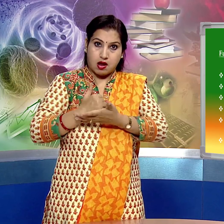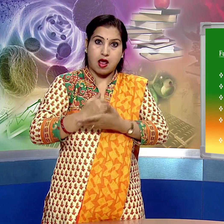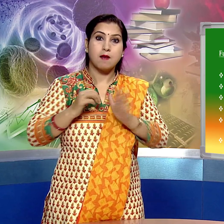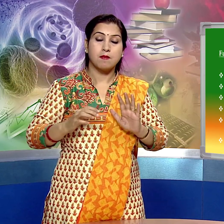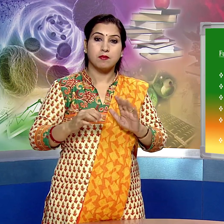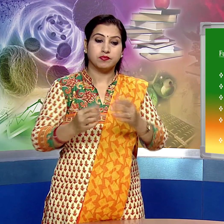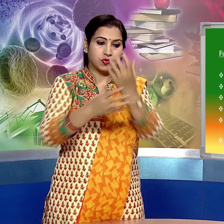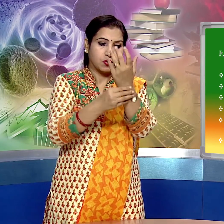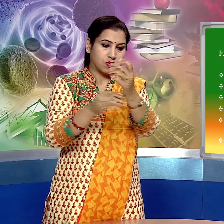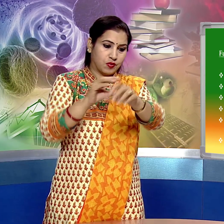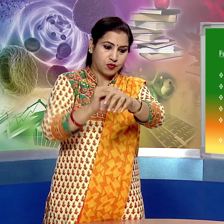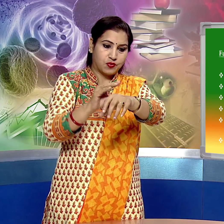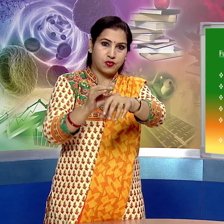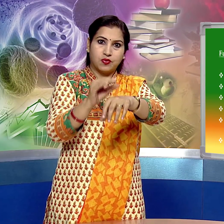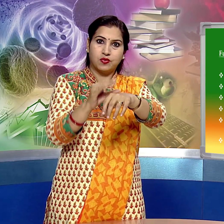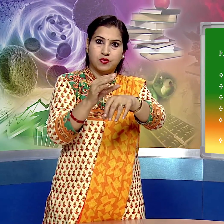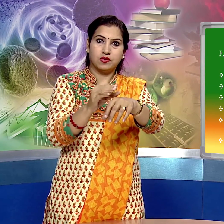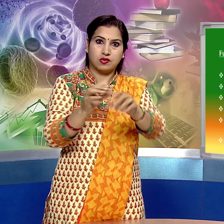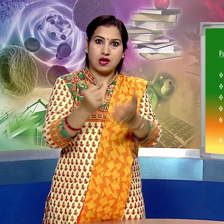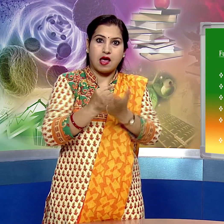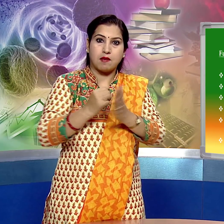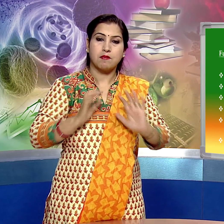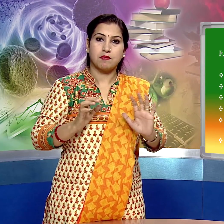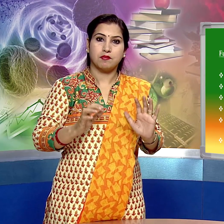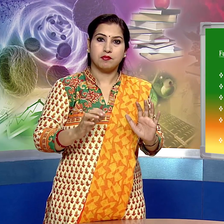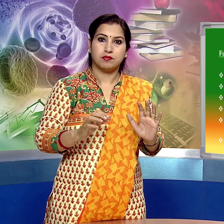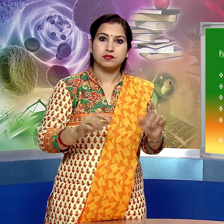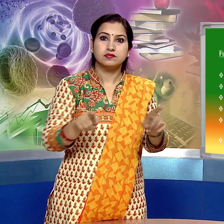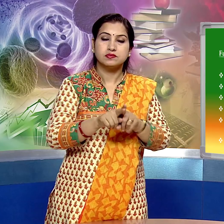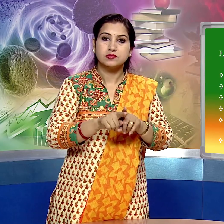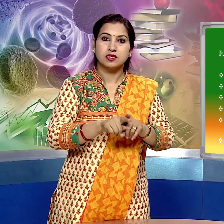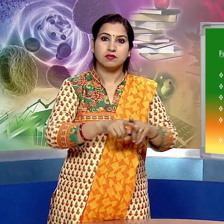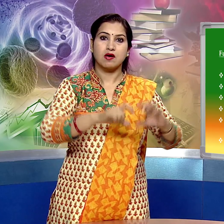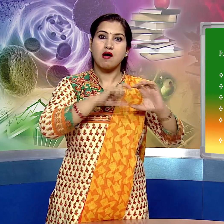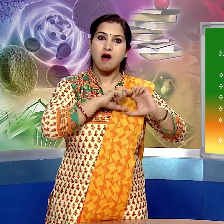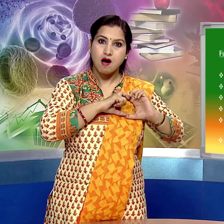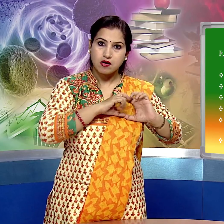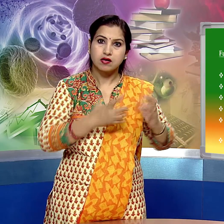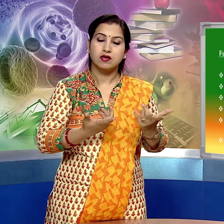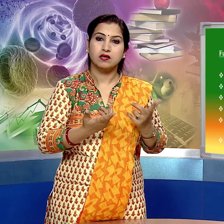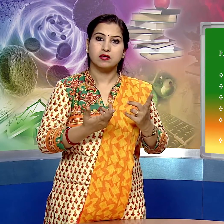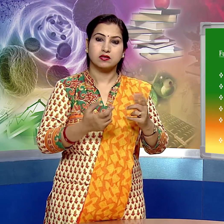provide cushion to certain vital organs like liver, heart and skeleton,